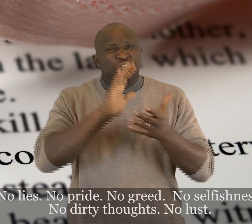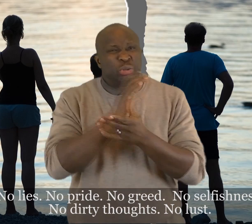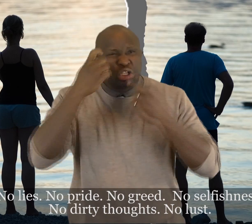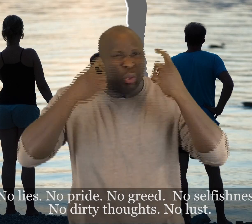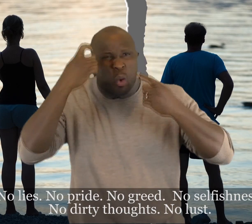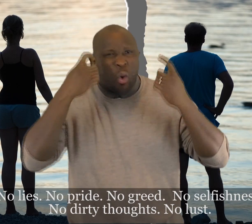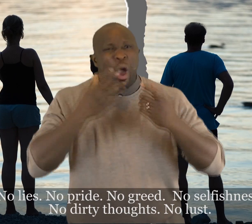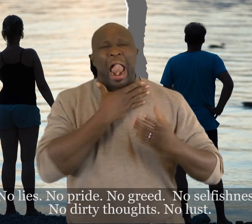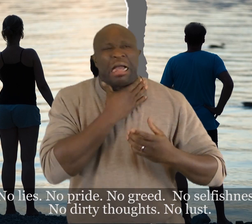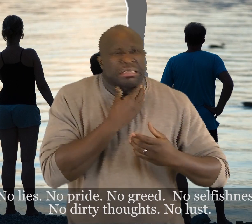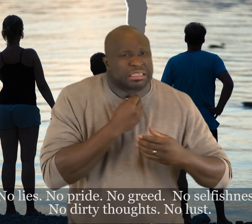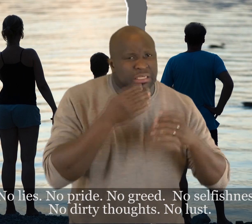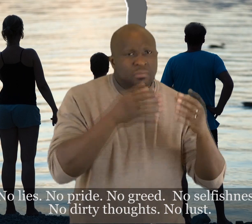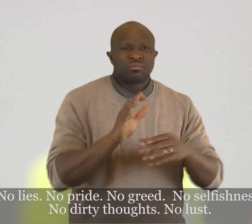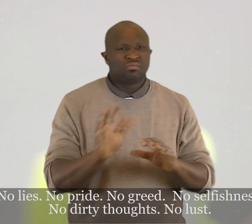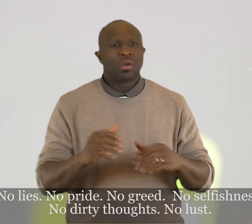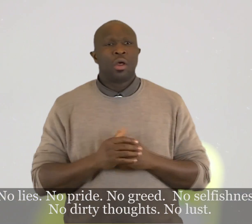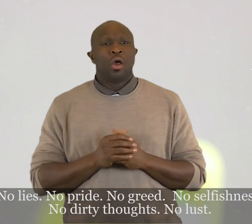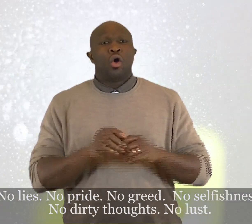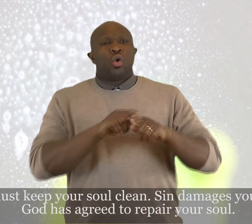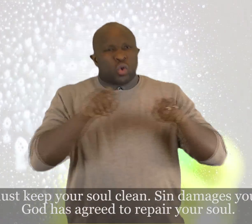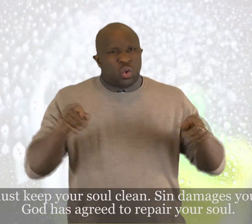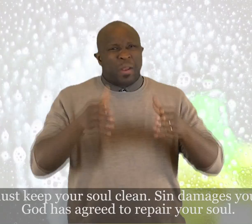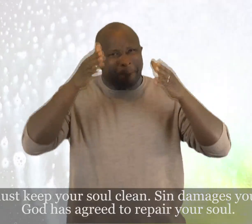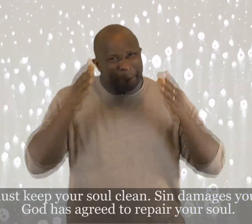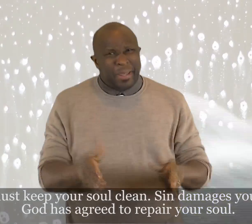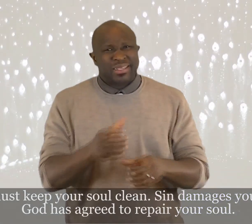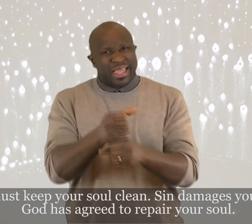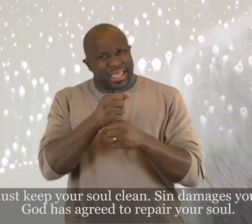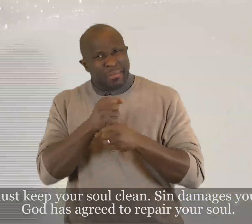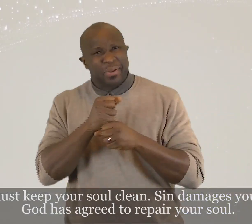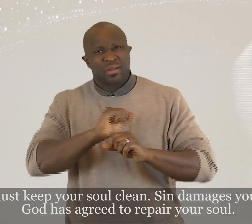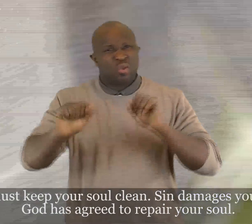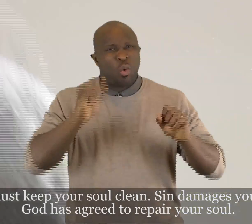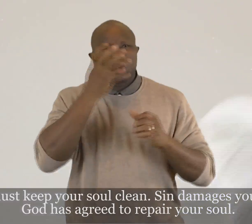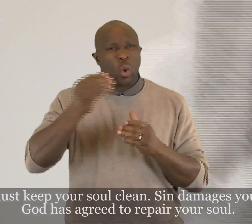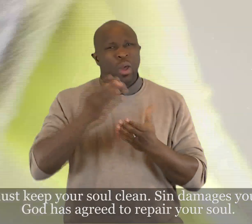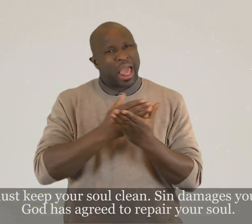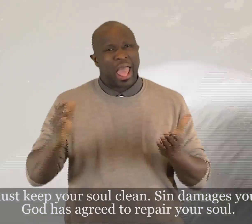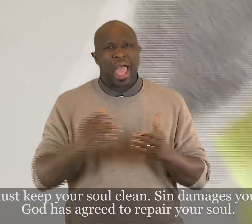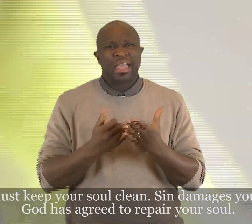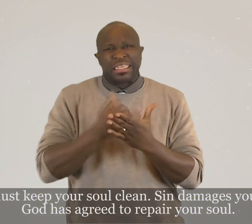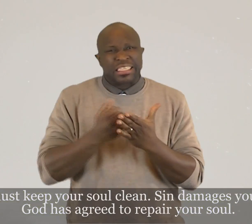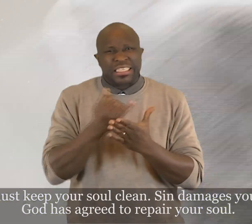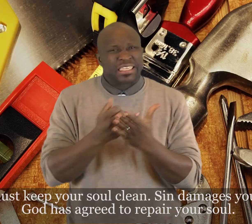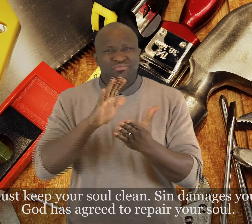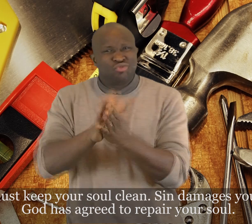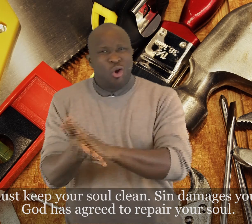things, no infidelity. You have your body, keep it scrupulously clean. Keep